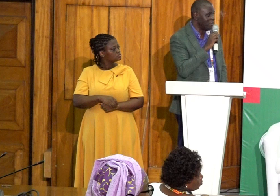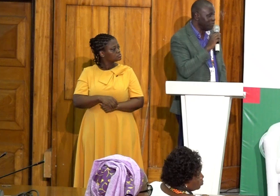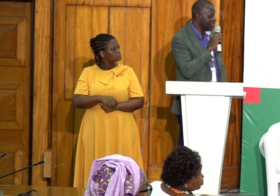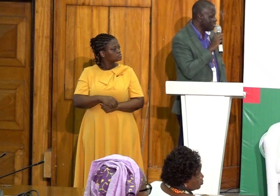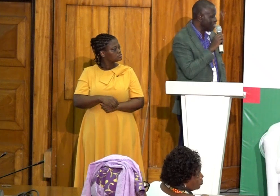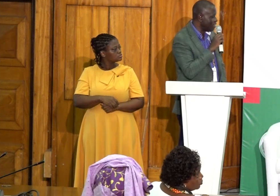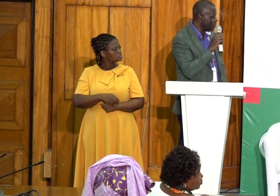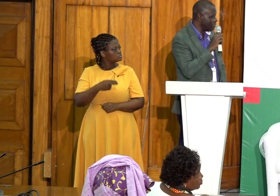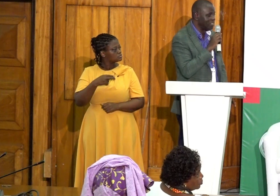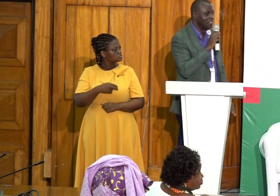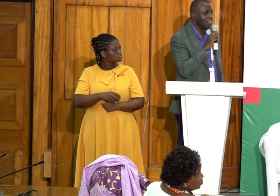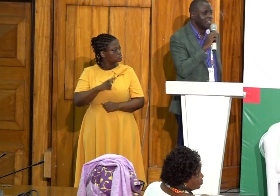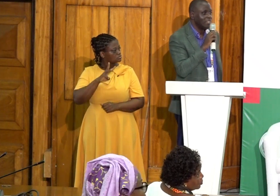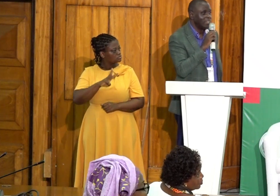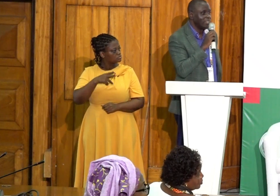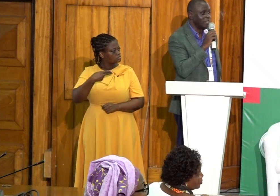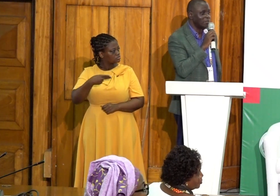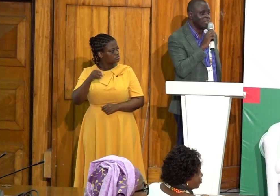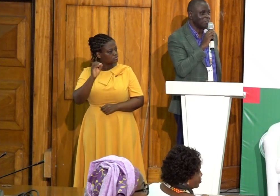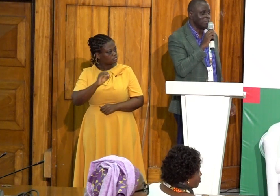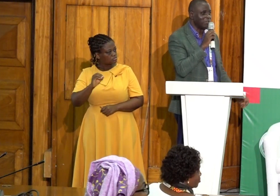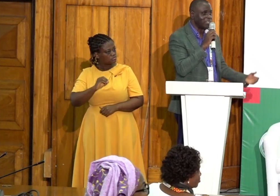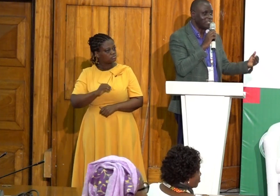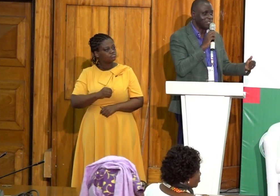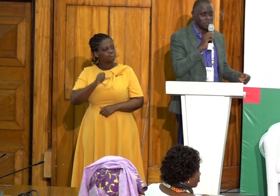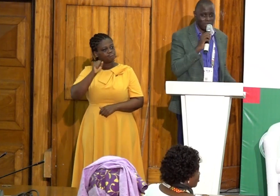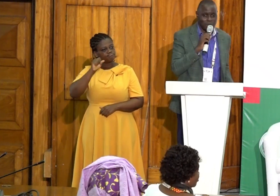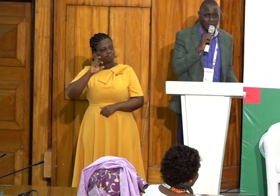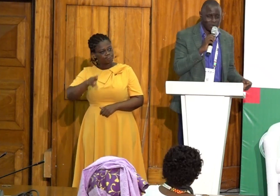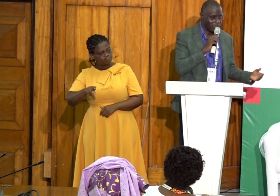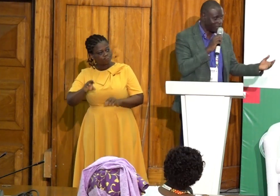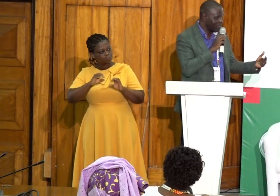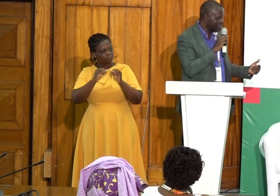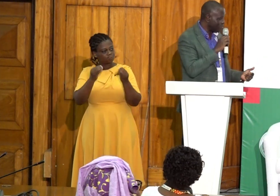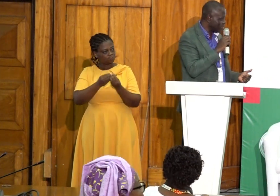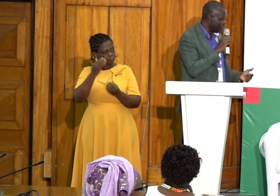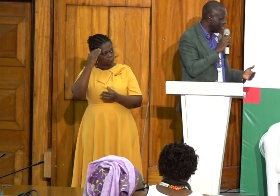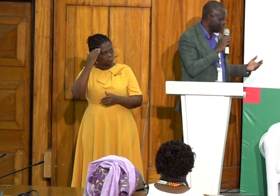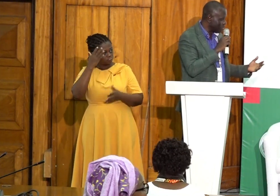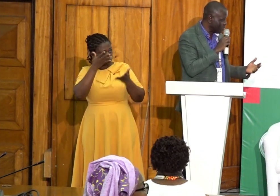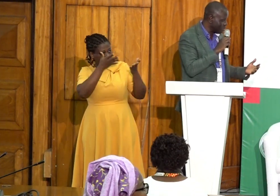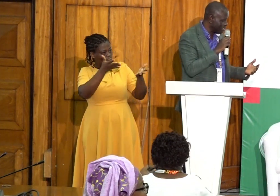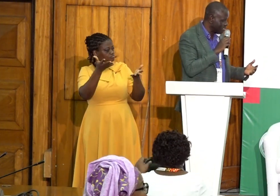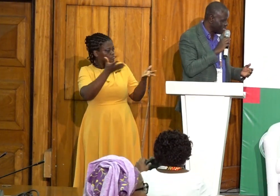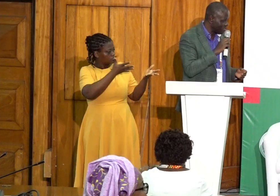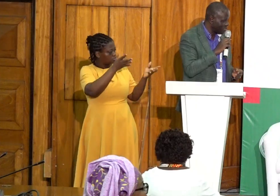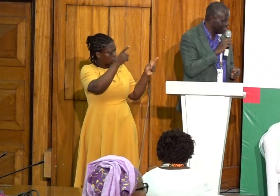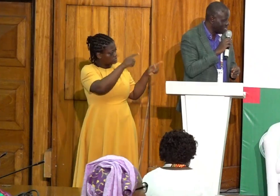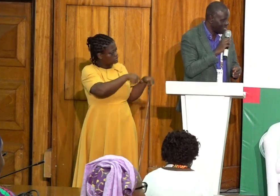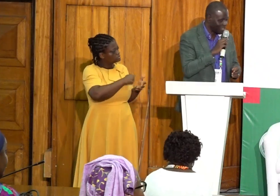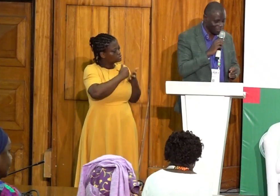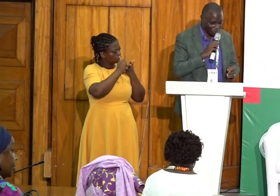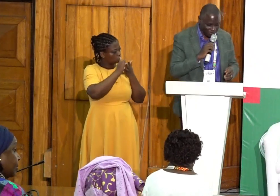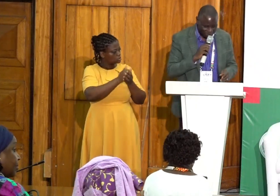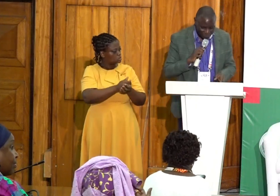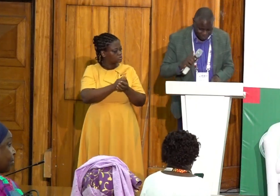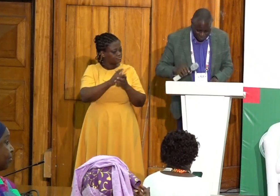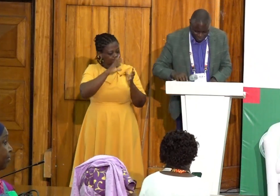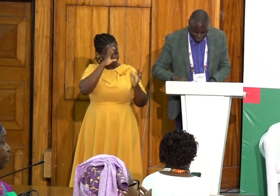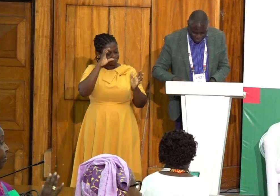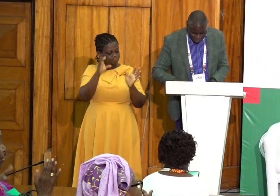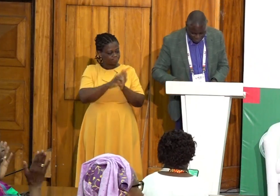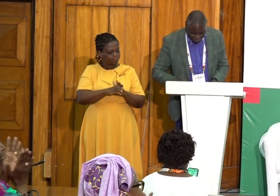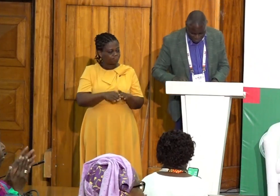the region office is around. And I would like to invite her to come and we have this photo as we close this session. Thank you.